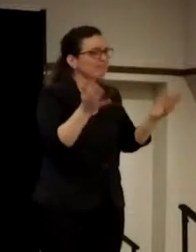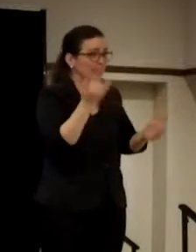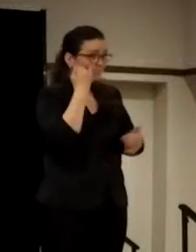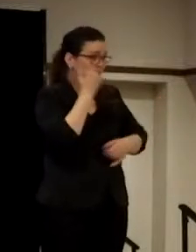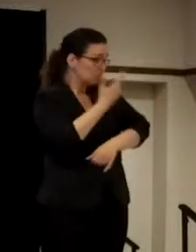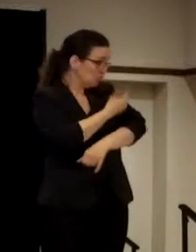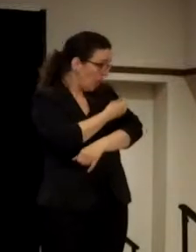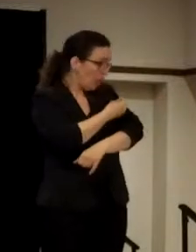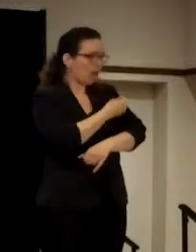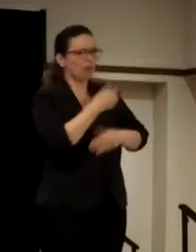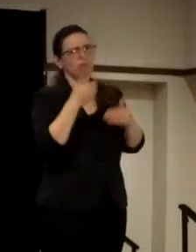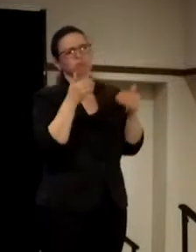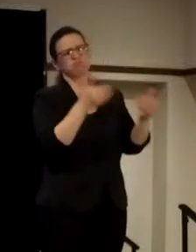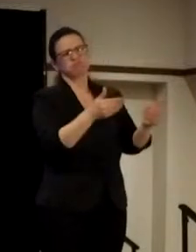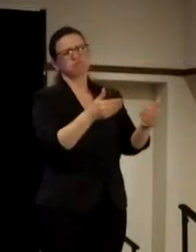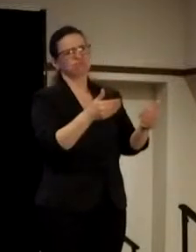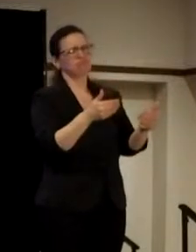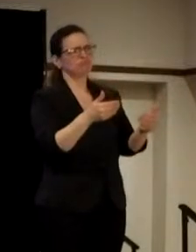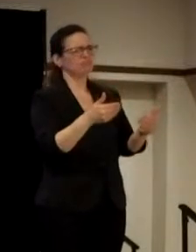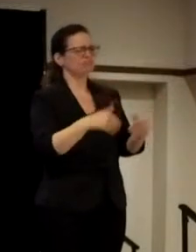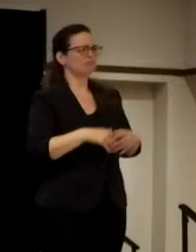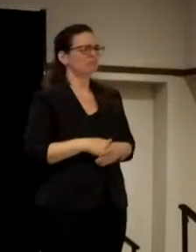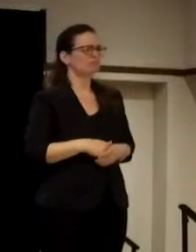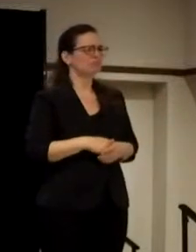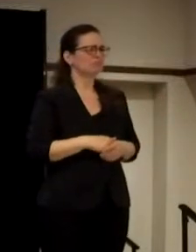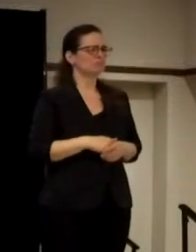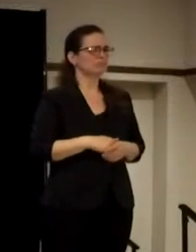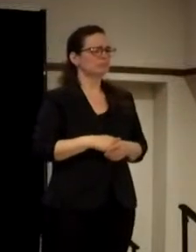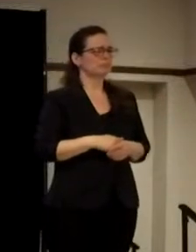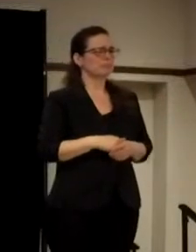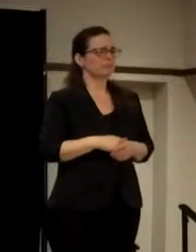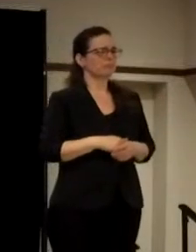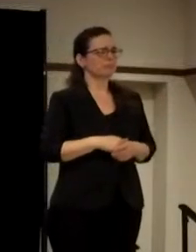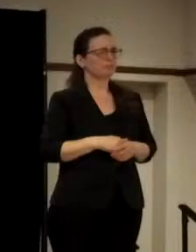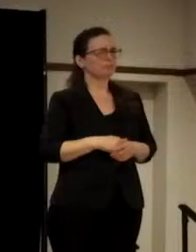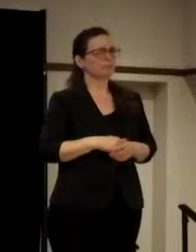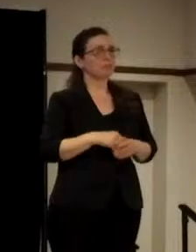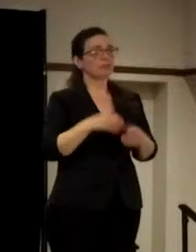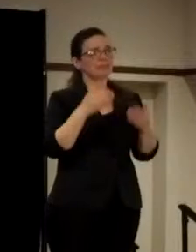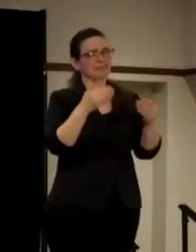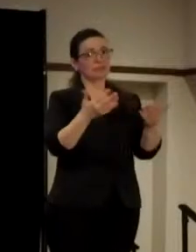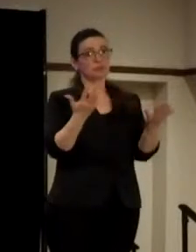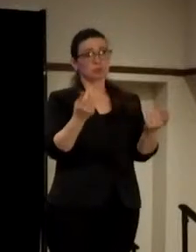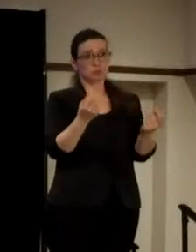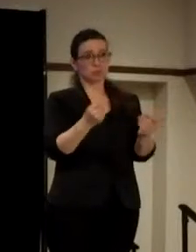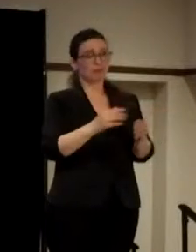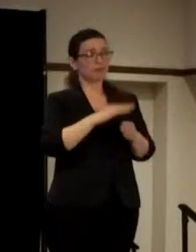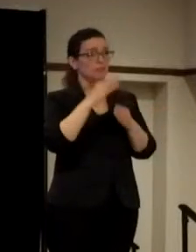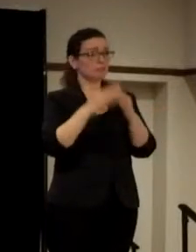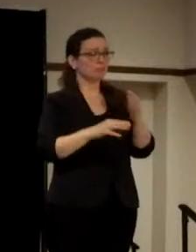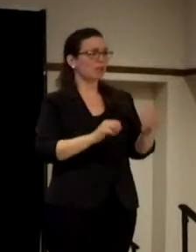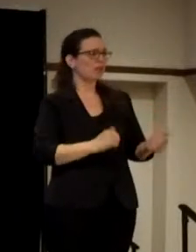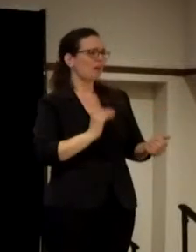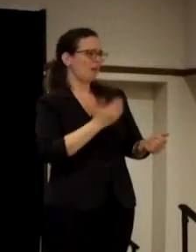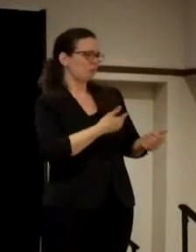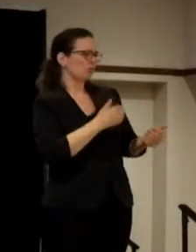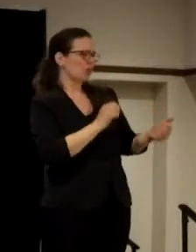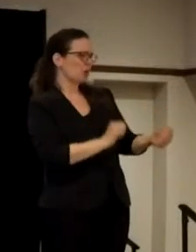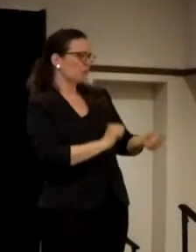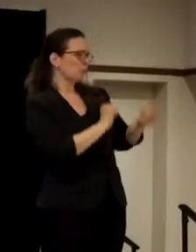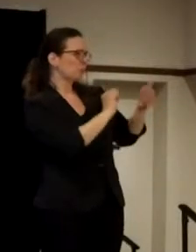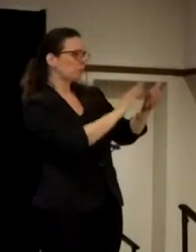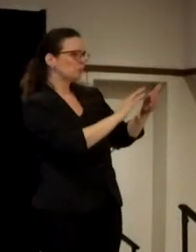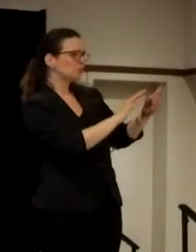our numbers there, then we need to completely change strategy to go into these zip